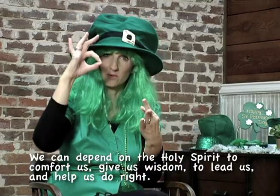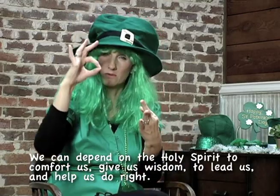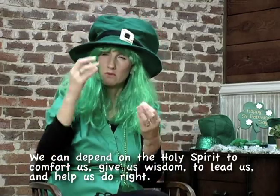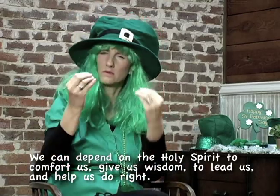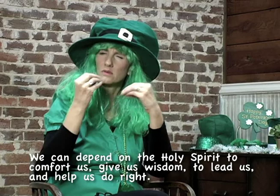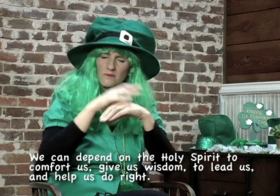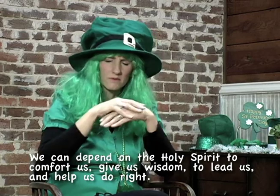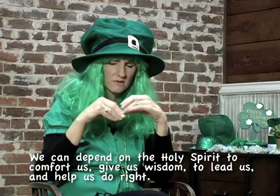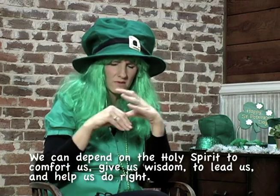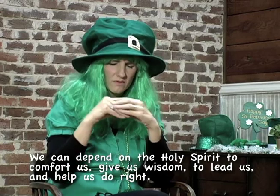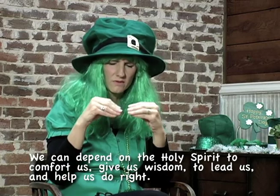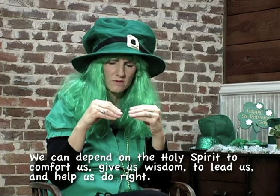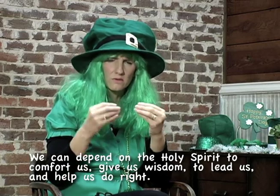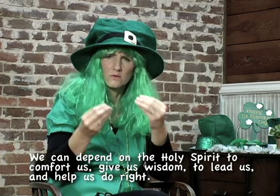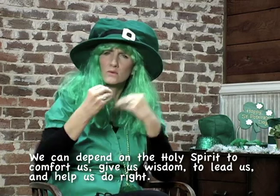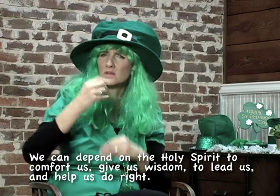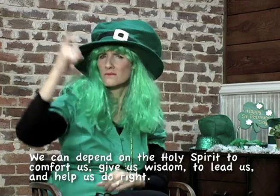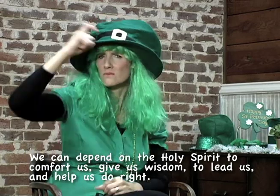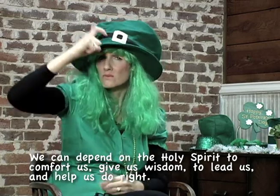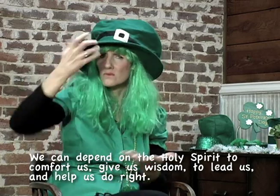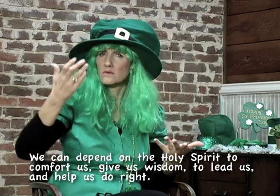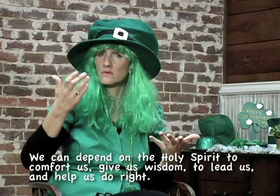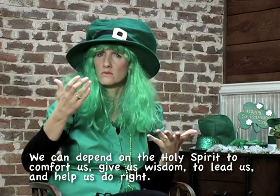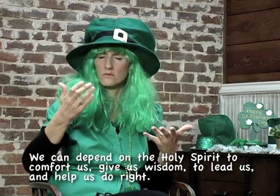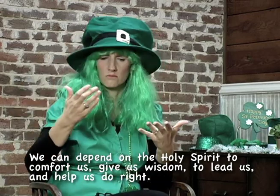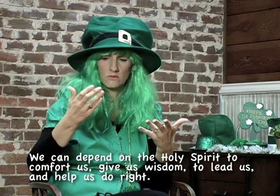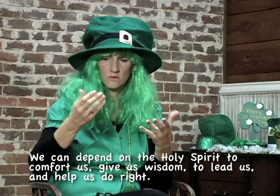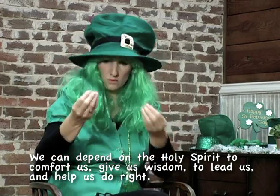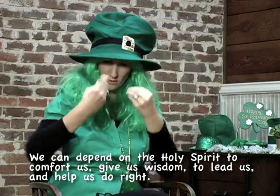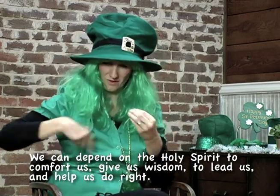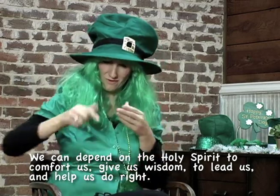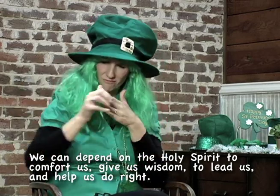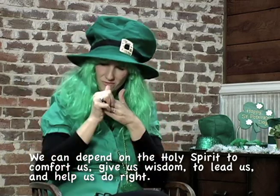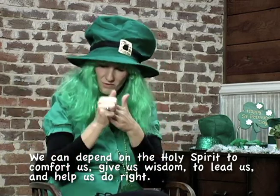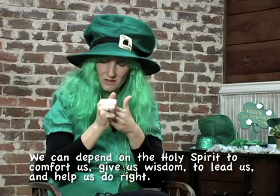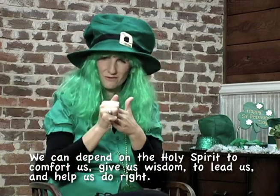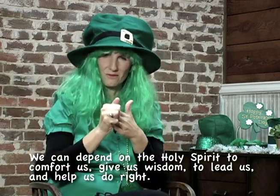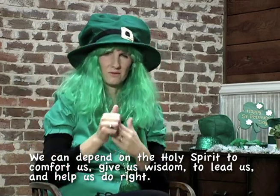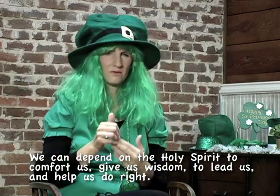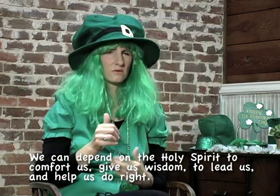God, the Holy Spirit, comes in to comfort us, give us wisdom, give us